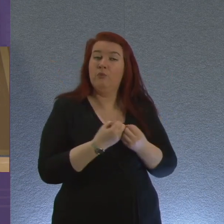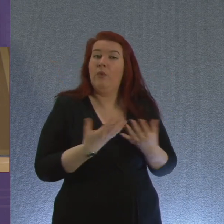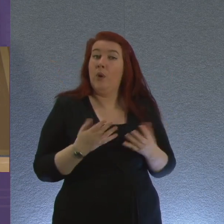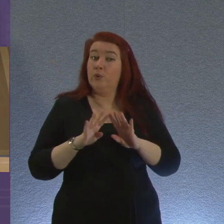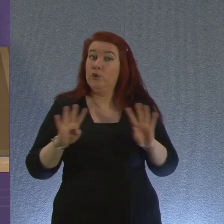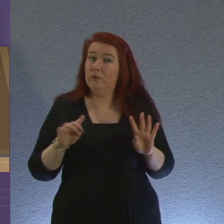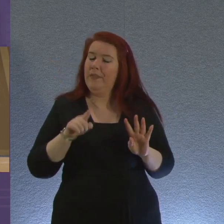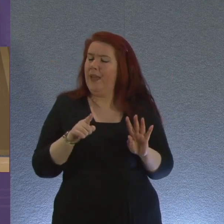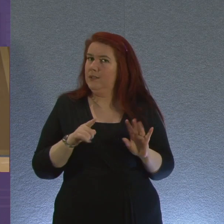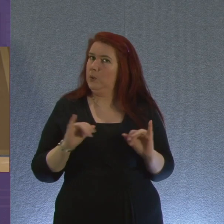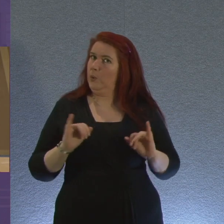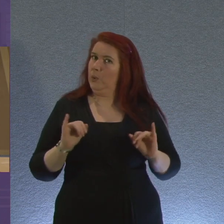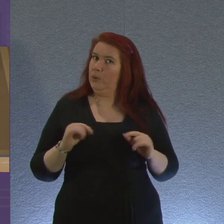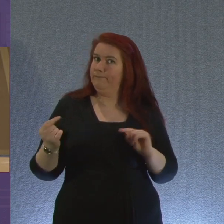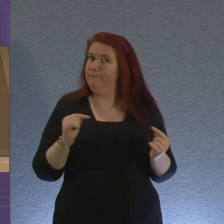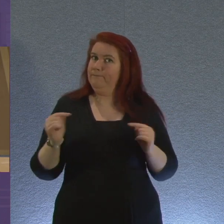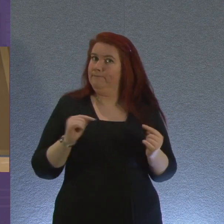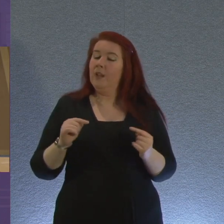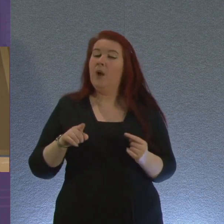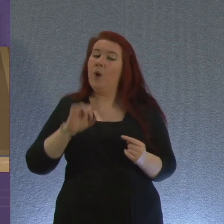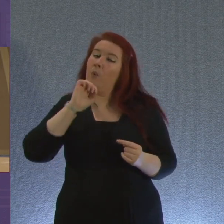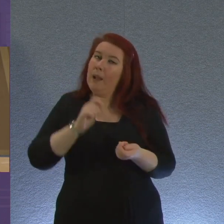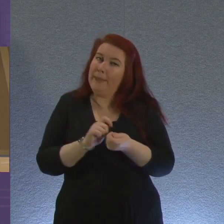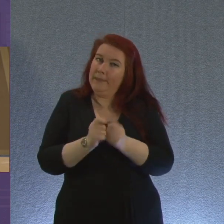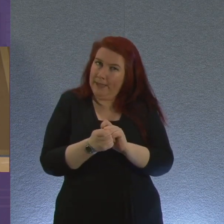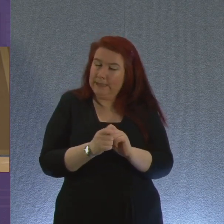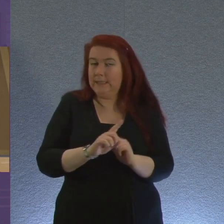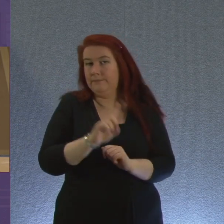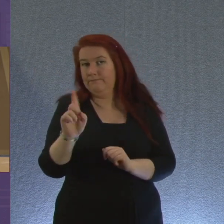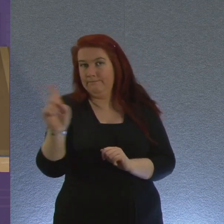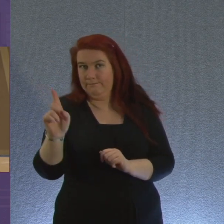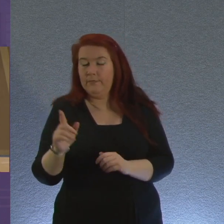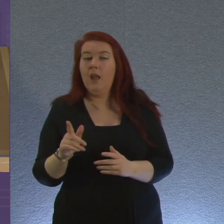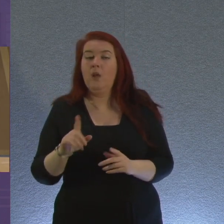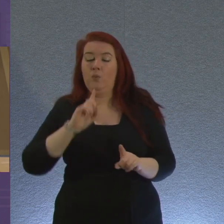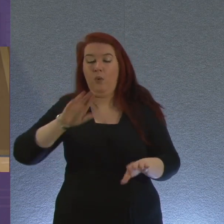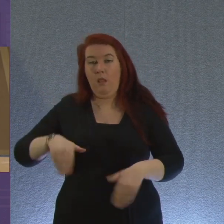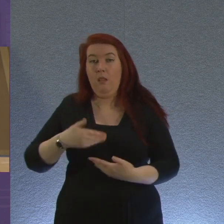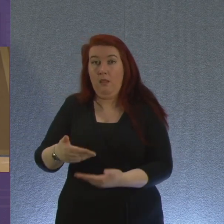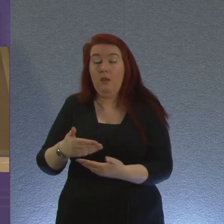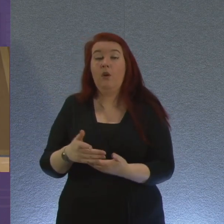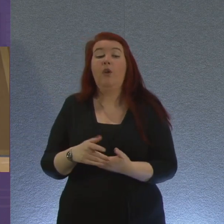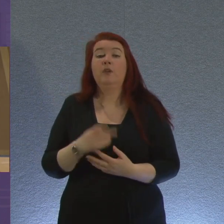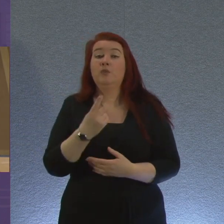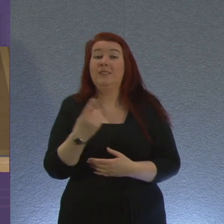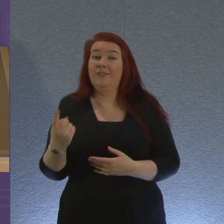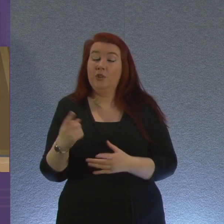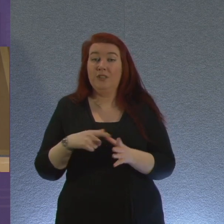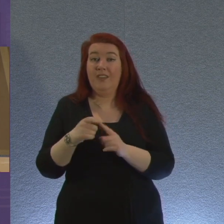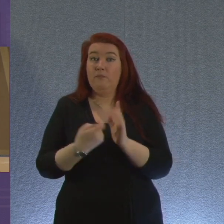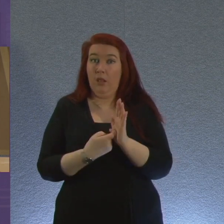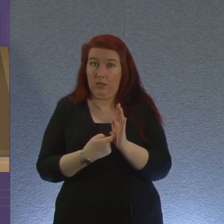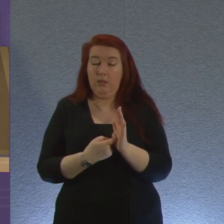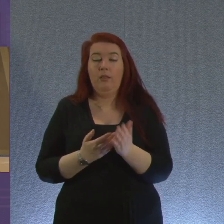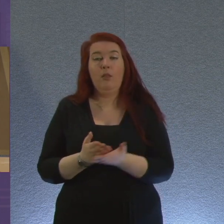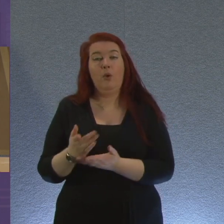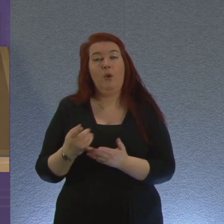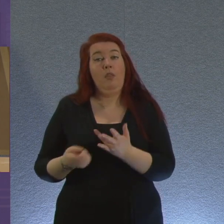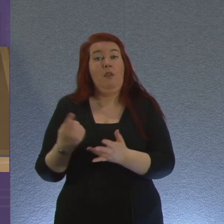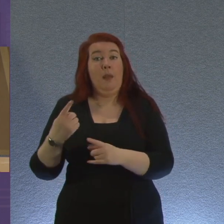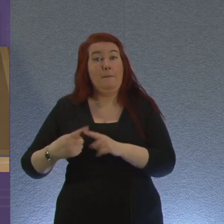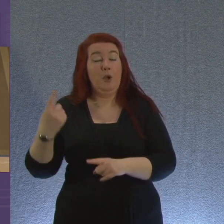and serious and will be amended and brought forward on the 21st of April with emergency legislation